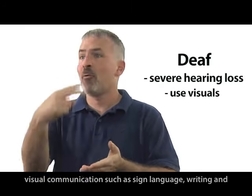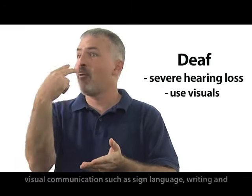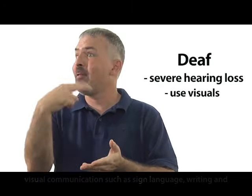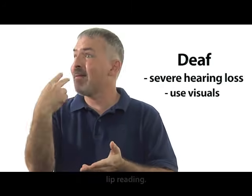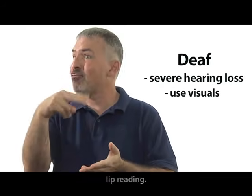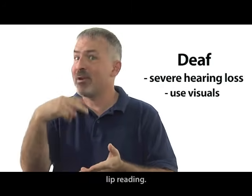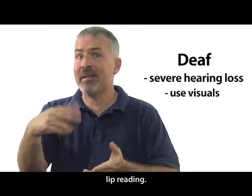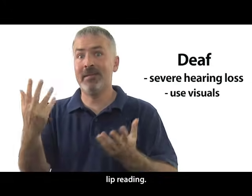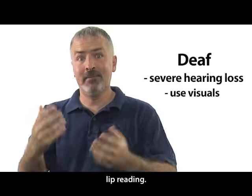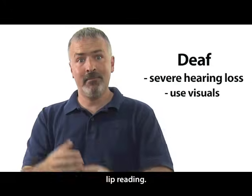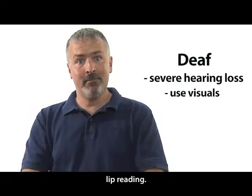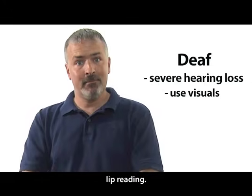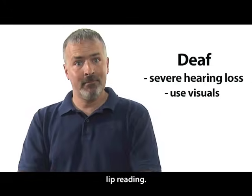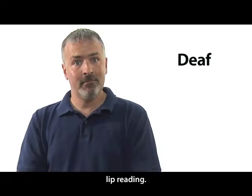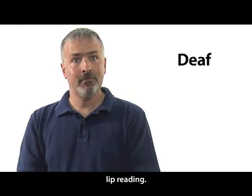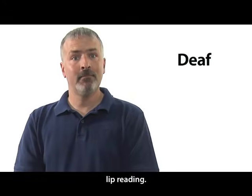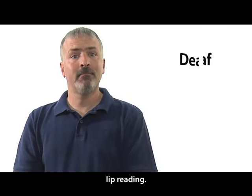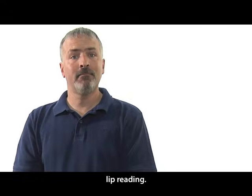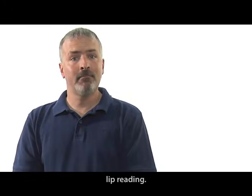writing, and lip reading.